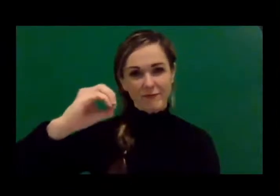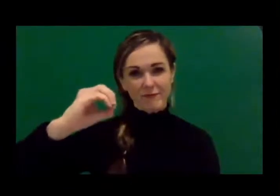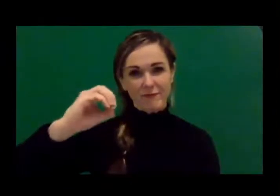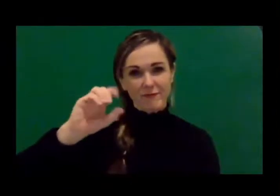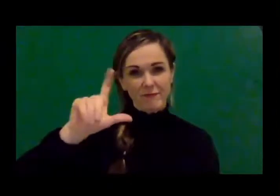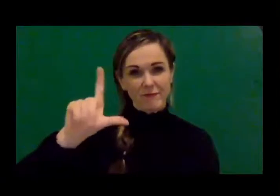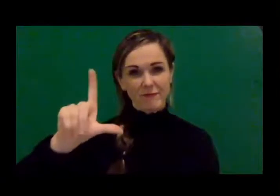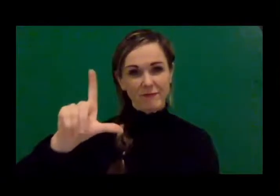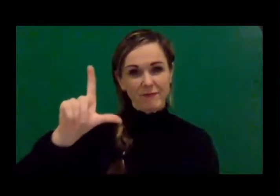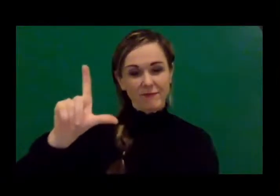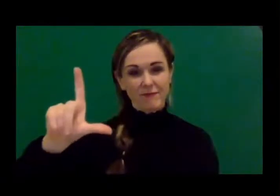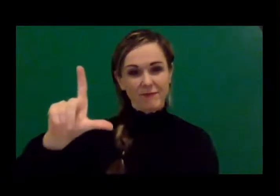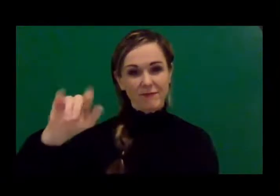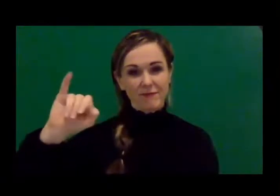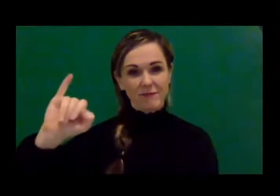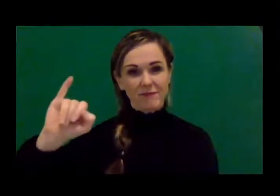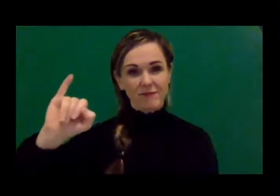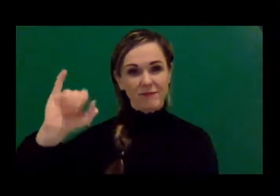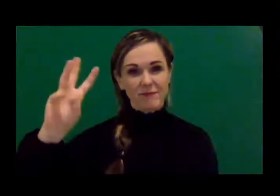Polliwog.